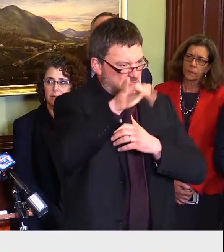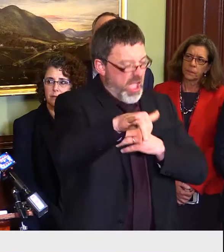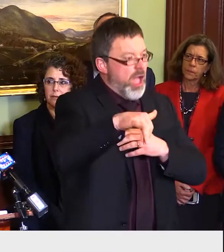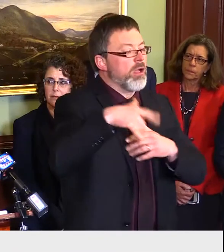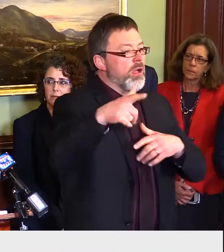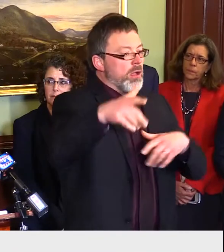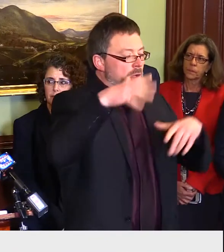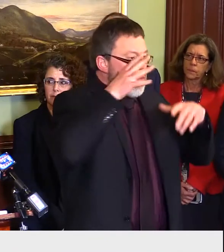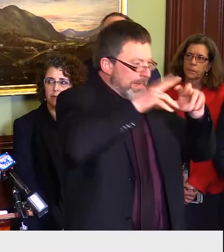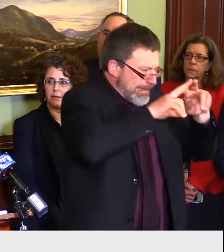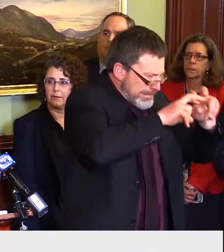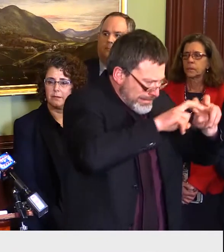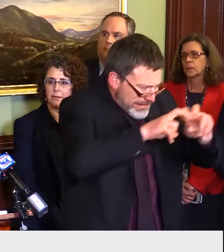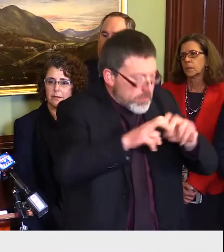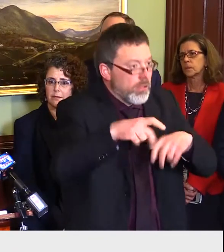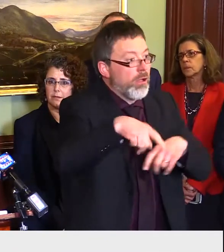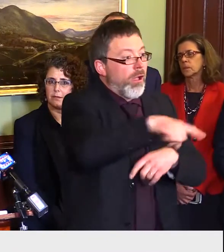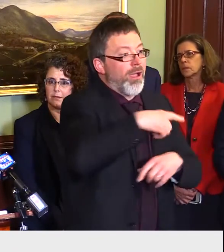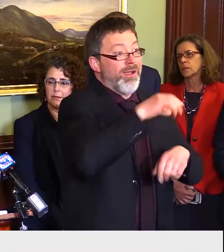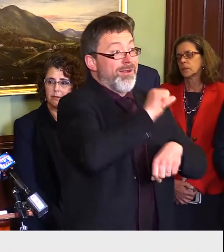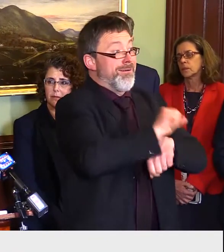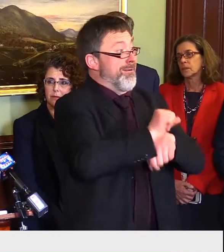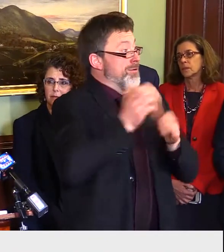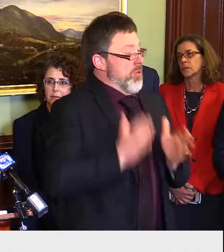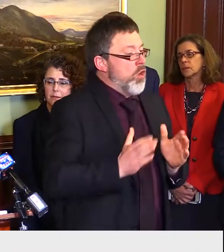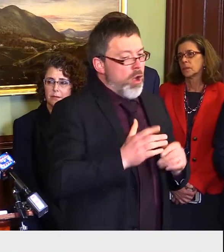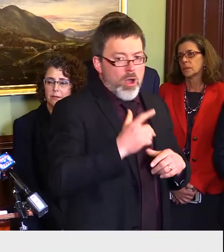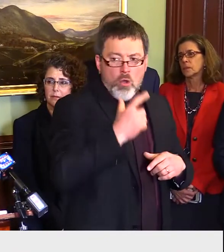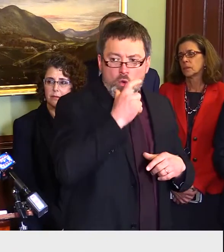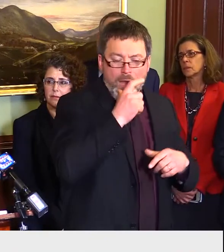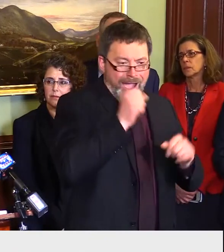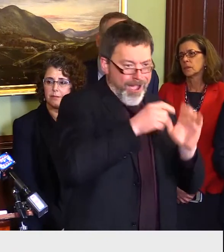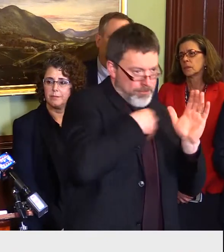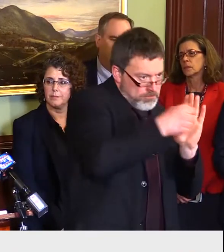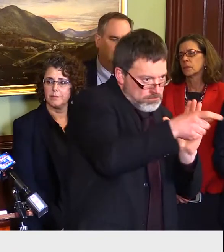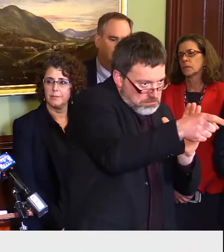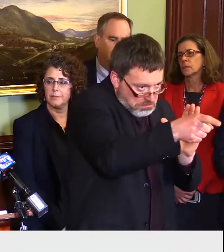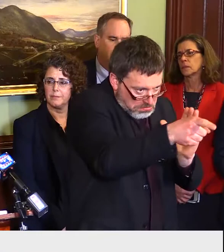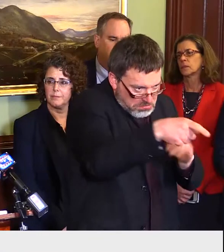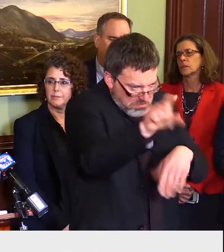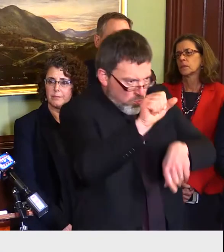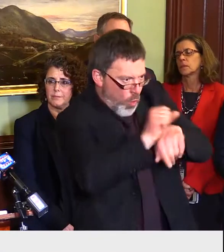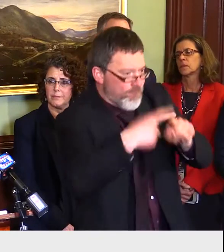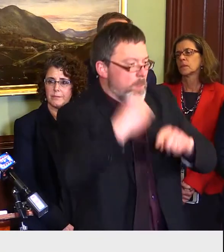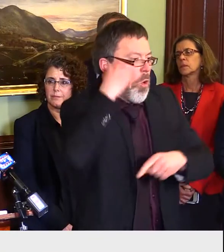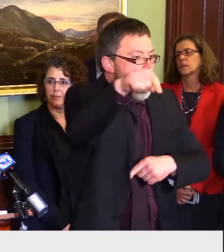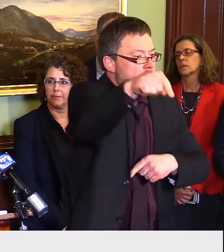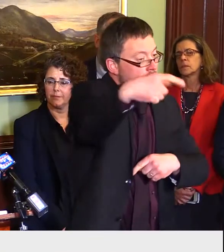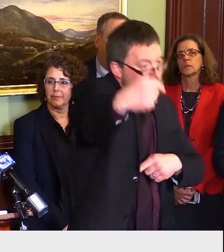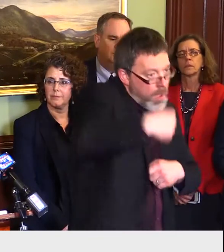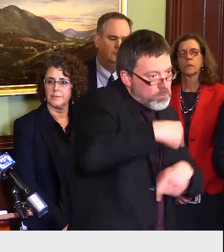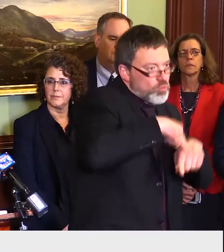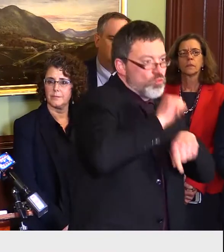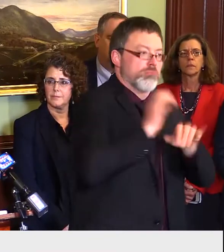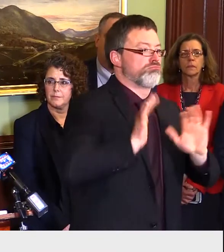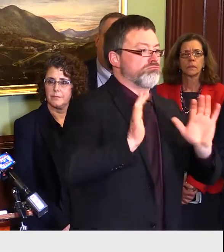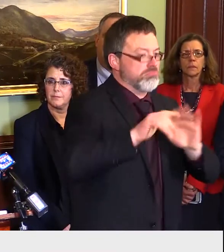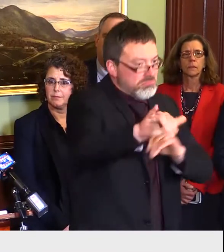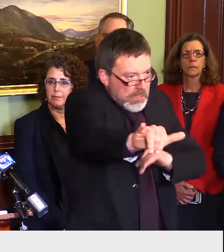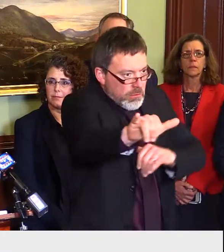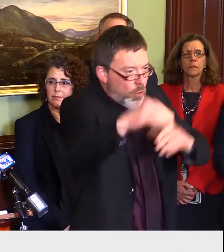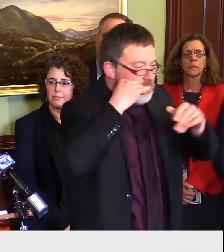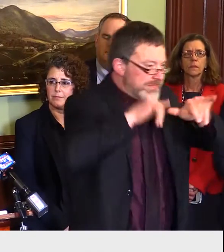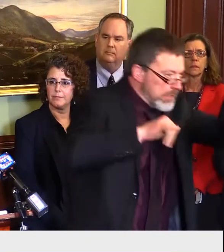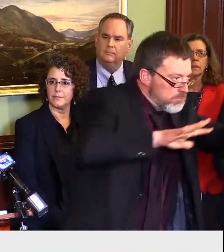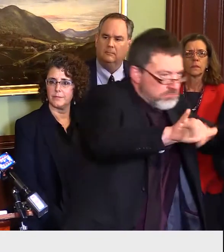for the Department of Public Safety to assist with their contact tracing and investigative